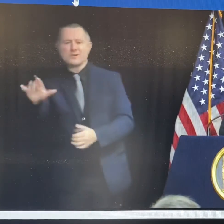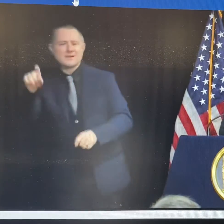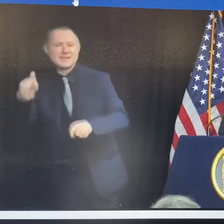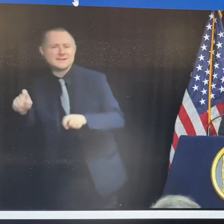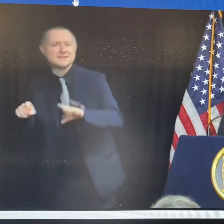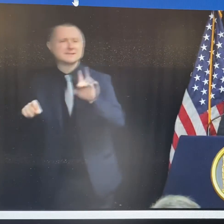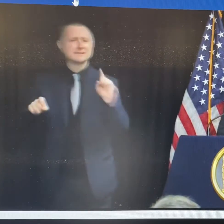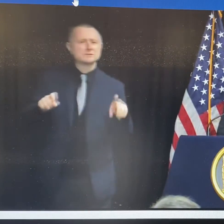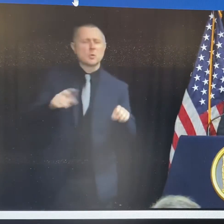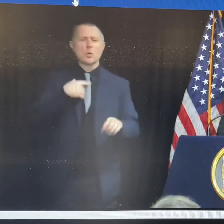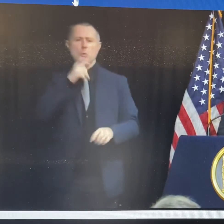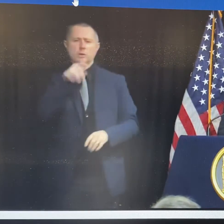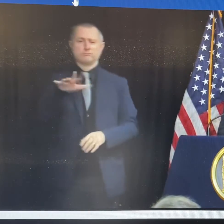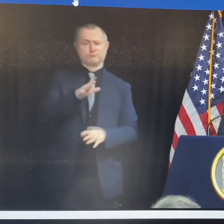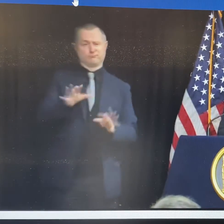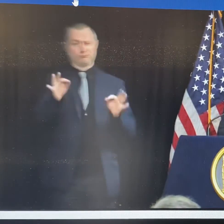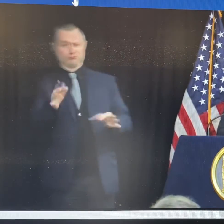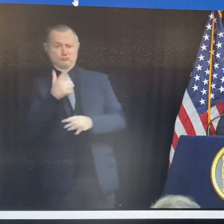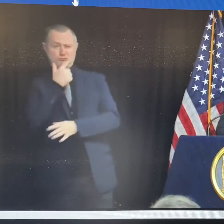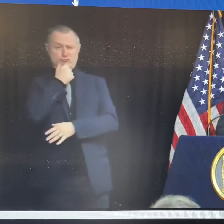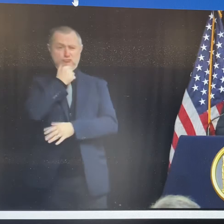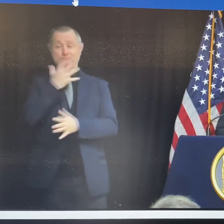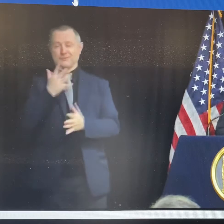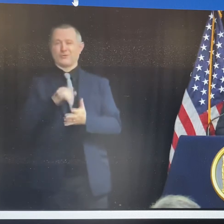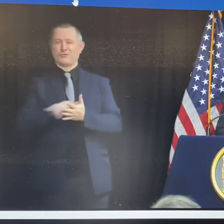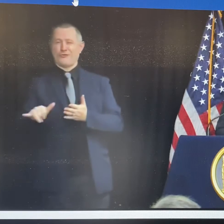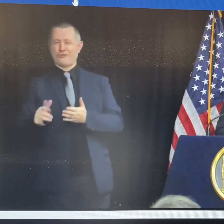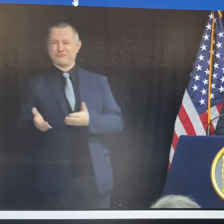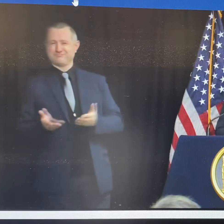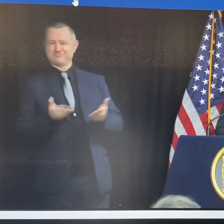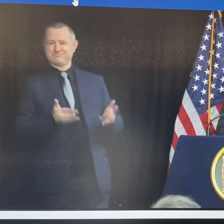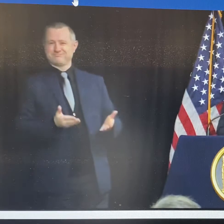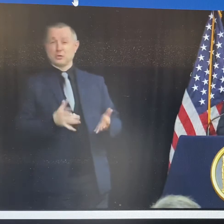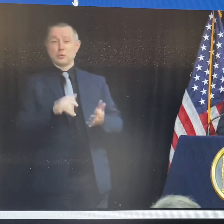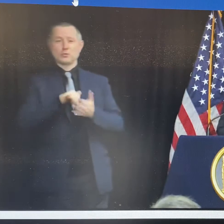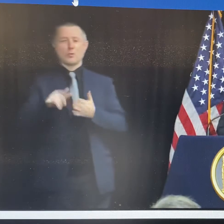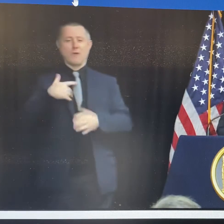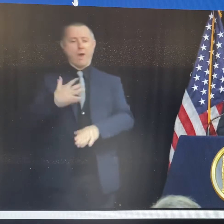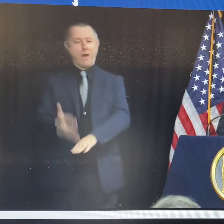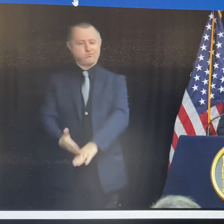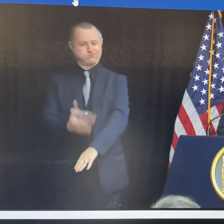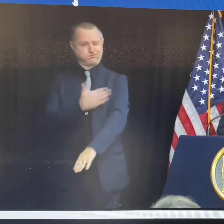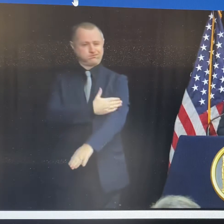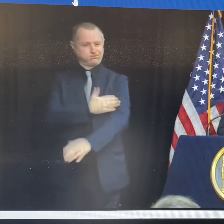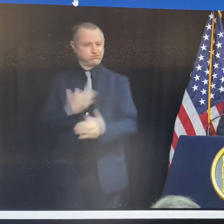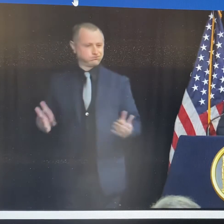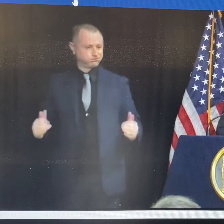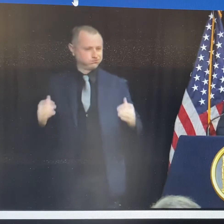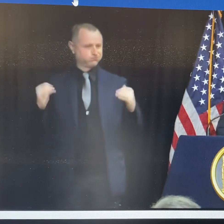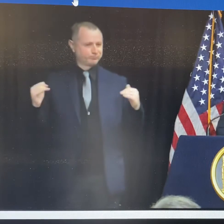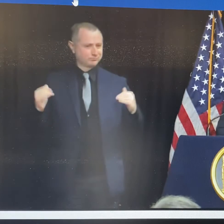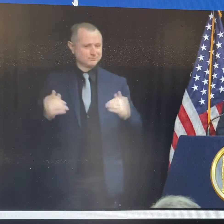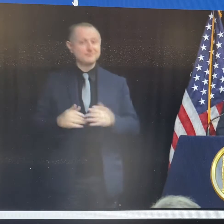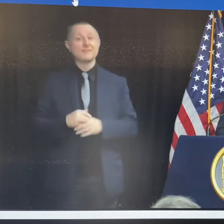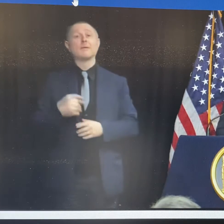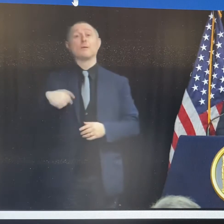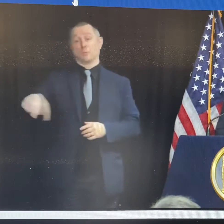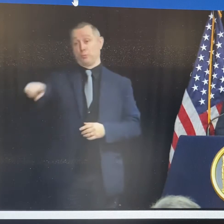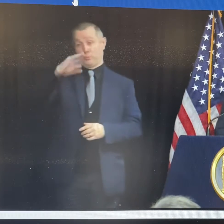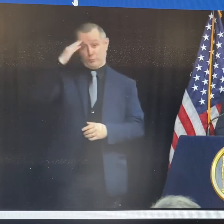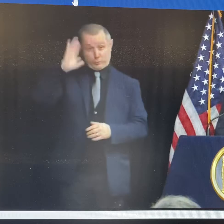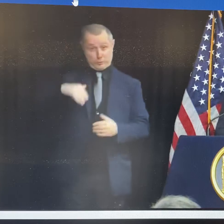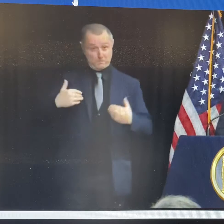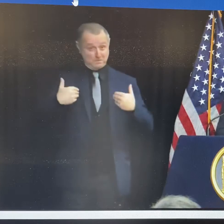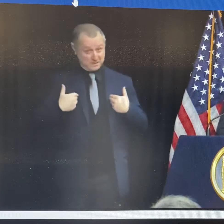that, let's look to New York, because New York is making a difference. And very quickly, those of you who are getting to know me, I'm the most